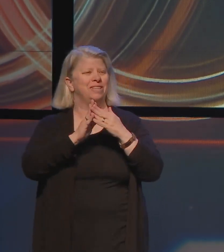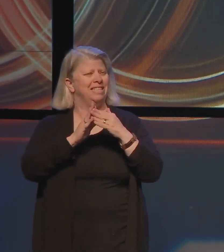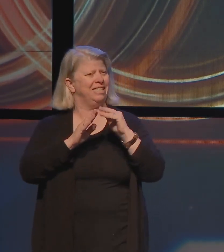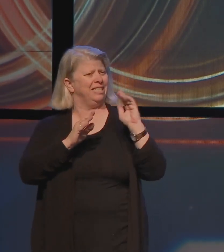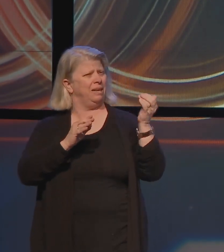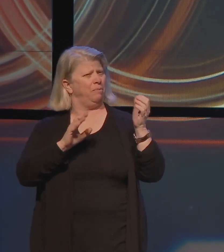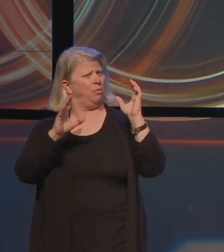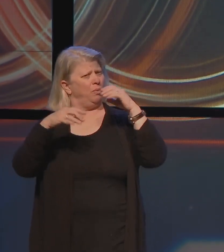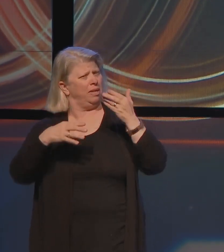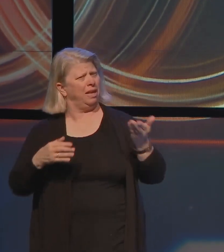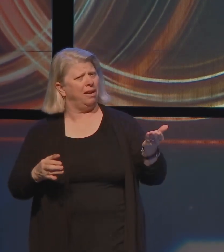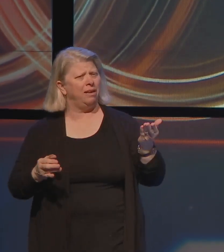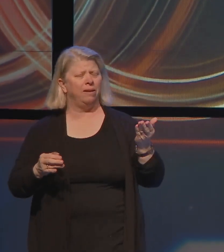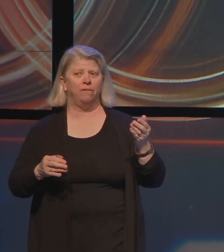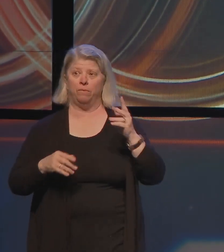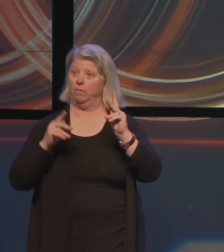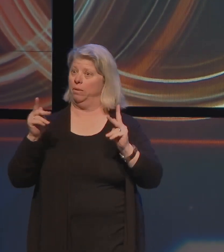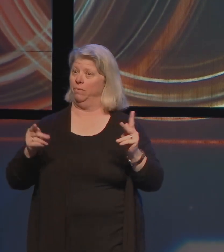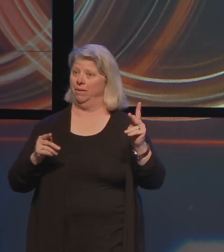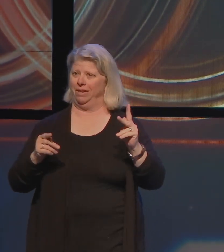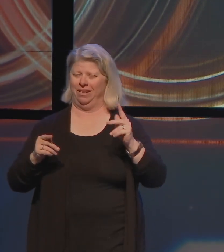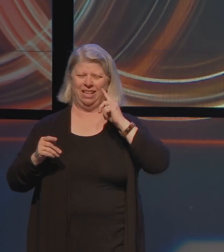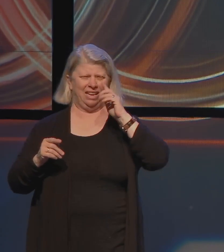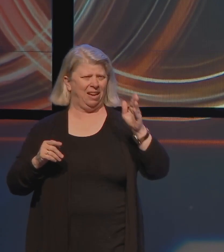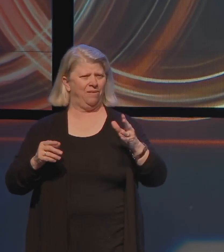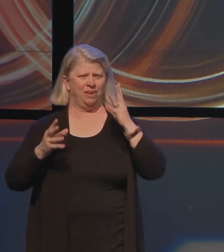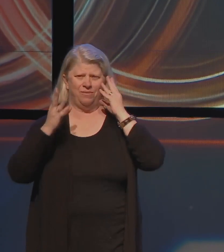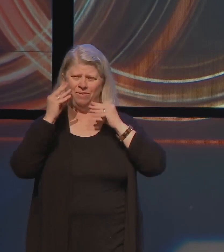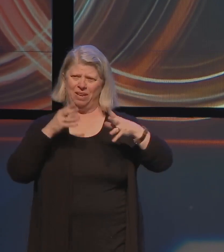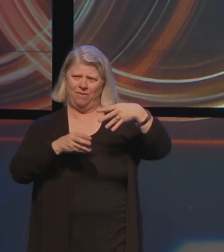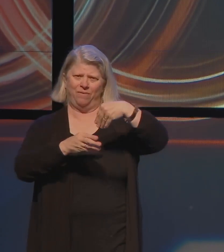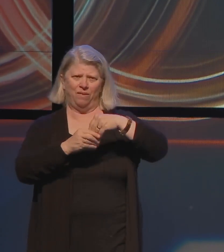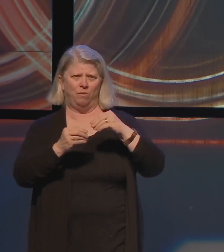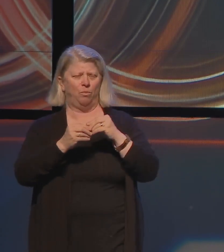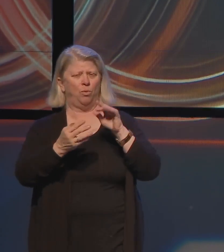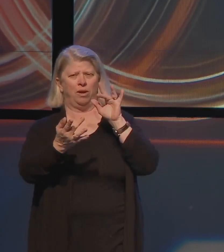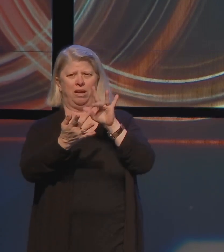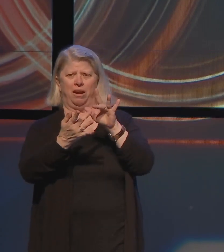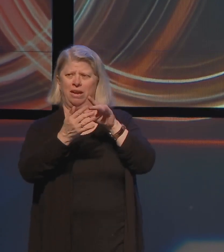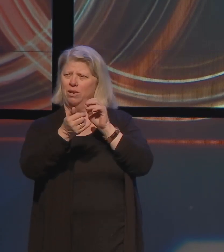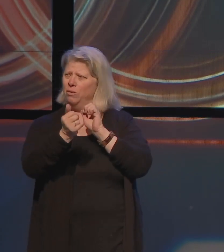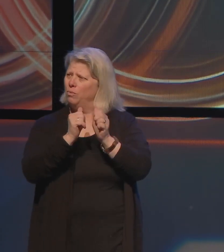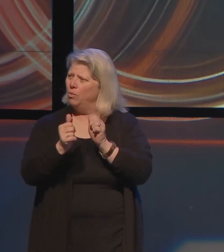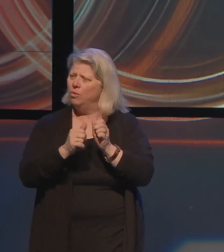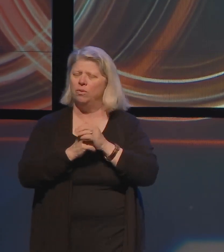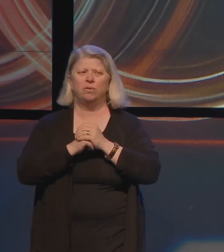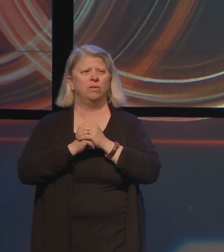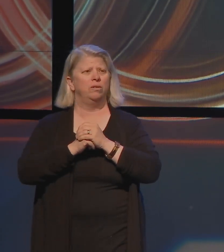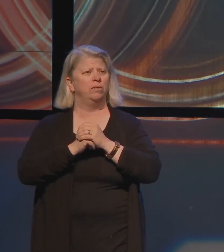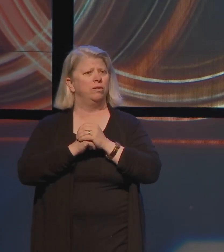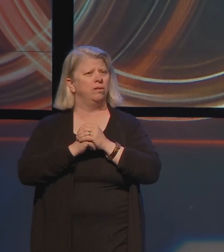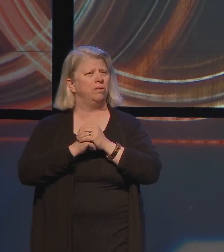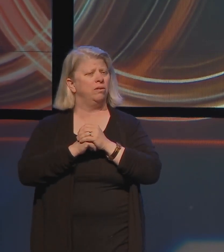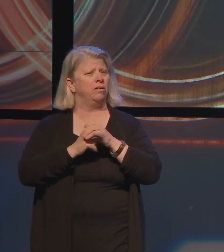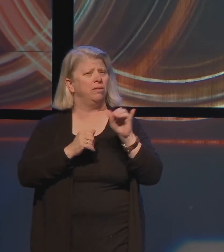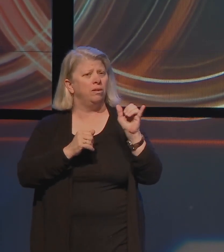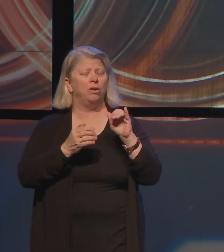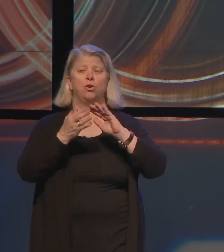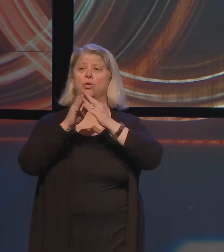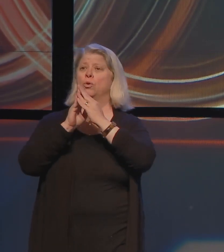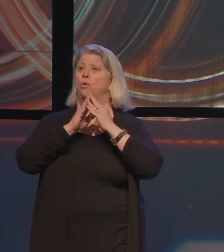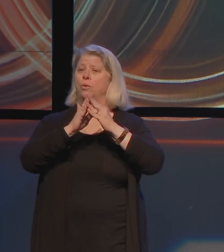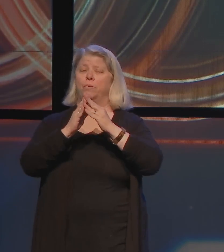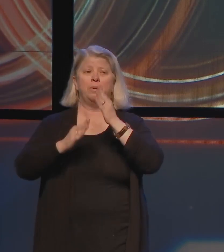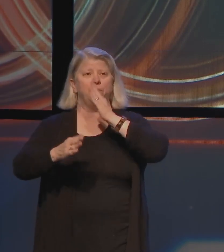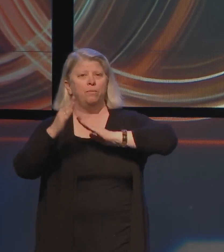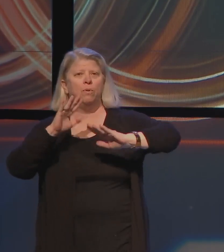like the weirdest thing for those people that maybe have never been involved in more kind of contact sports. But the community in the